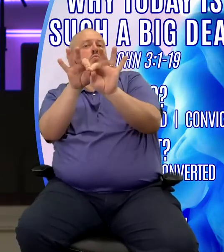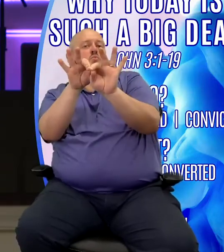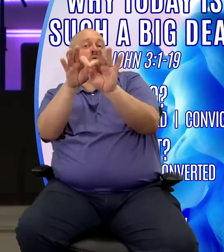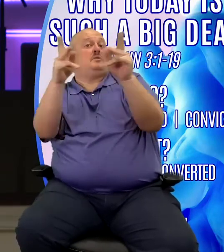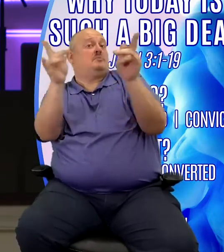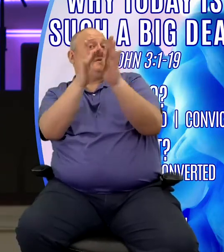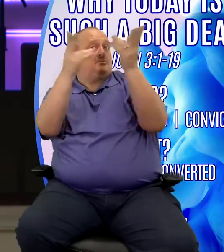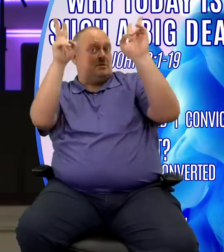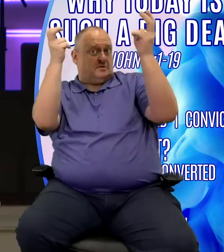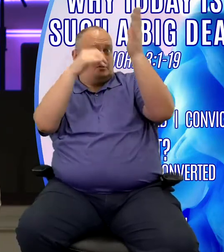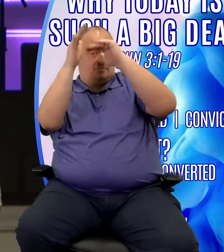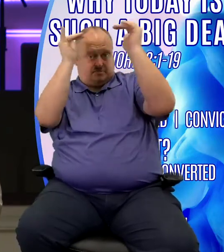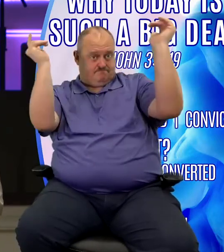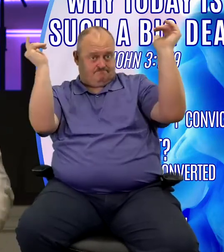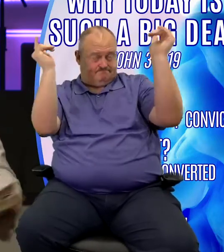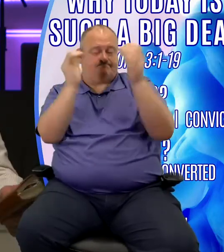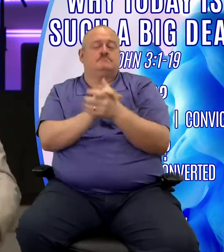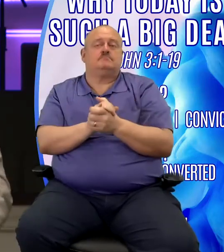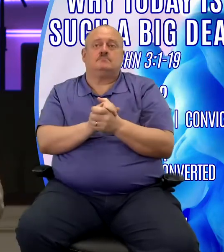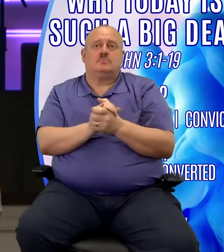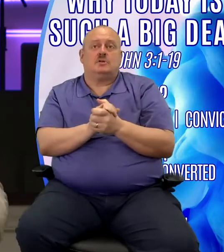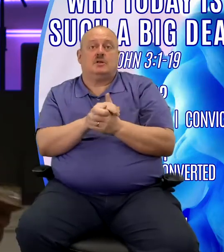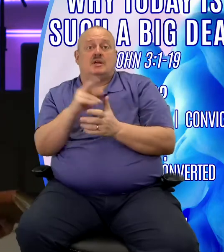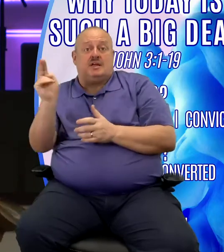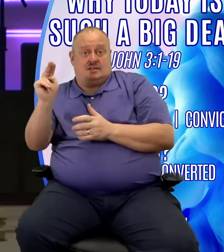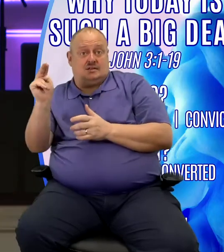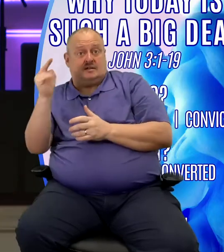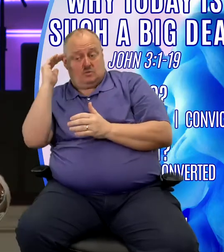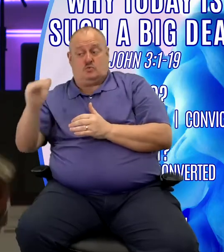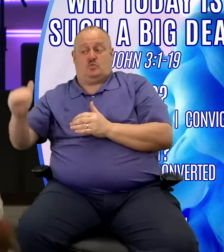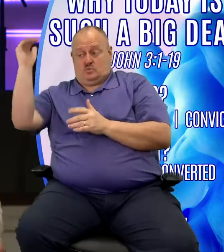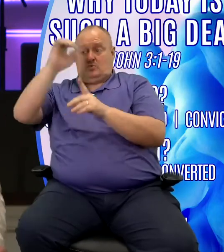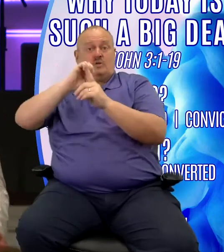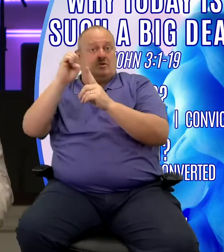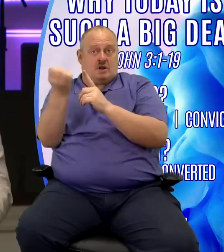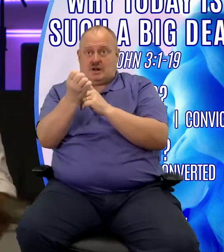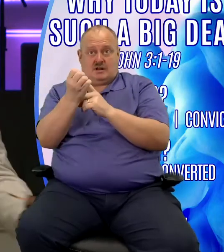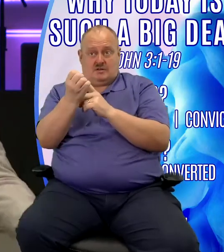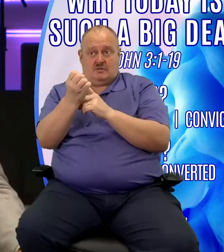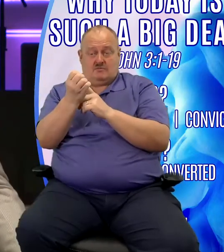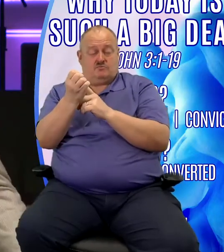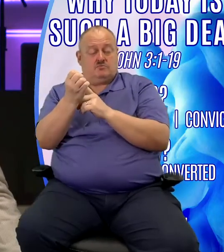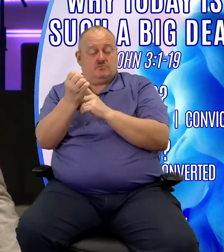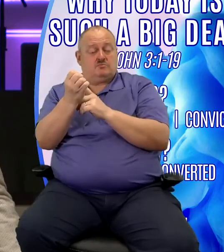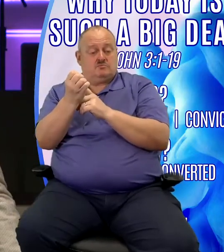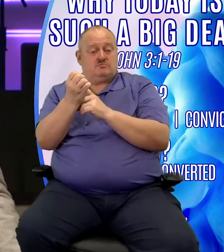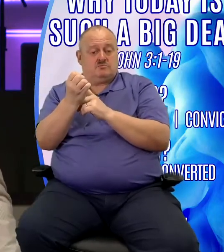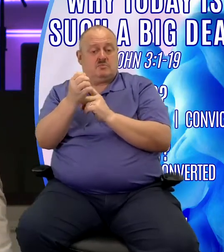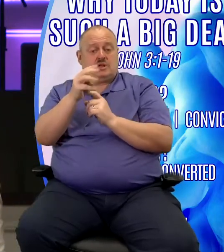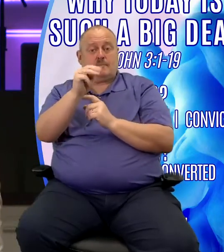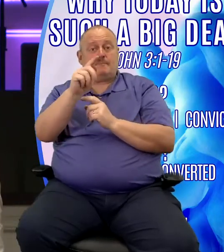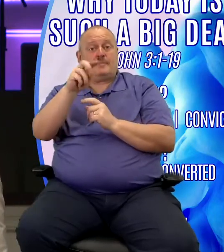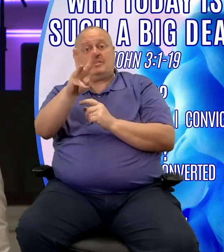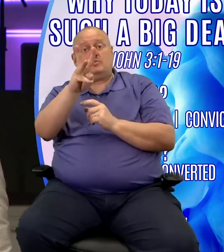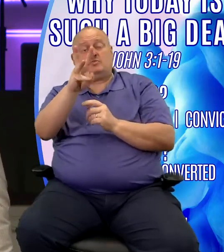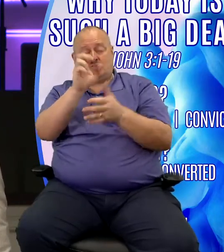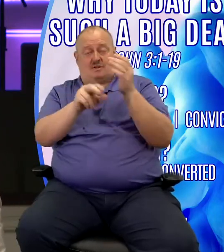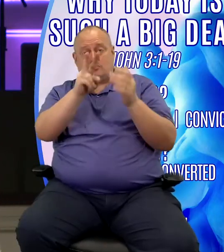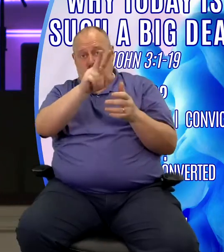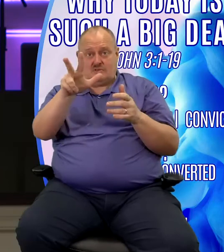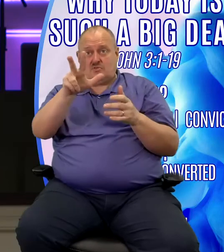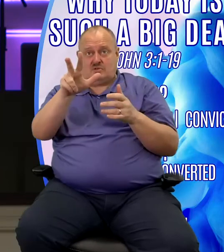Bible calls heaven. Nicodemus would have grown up in an environment that would have fostered that. In fact, in Matthew chapter 23, Jesus